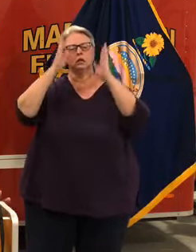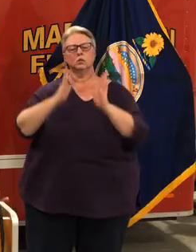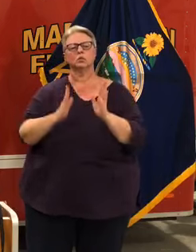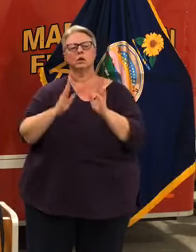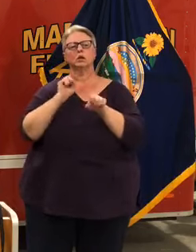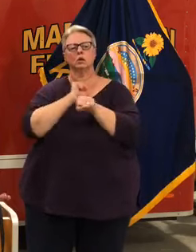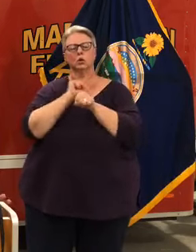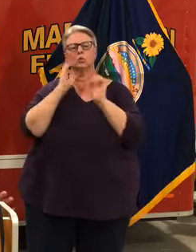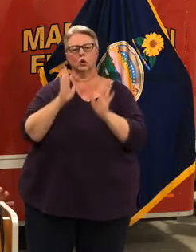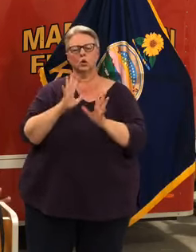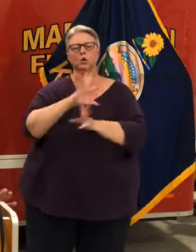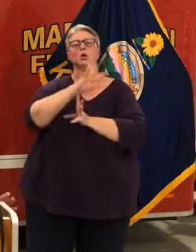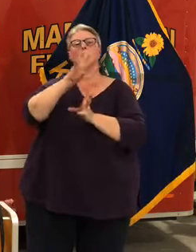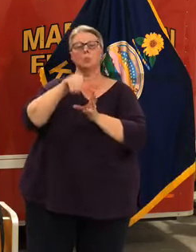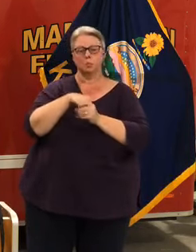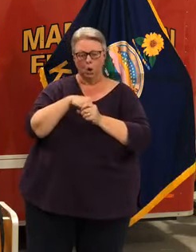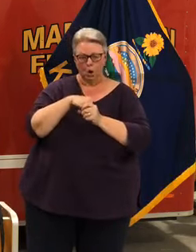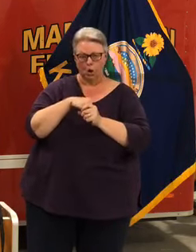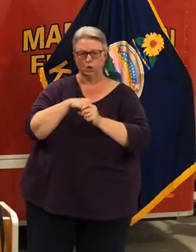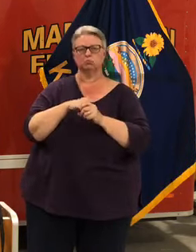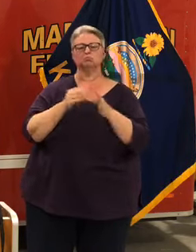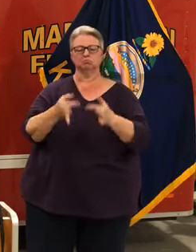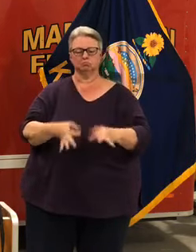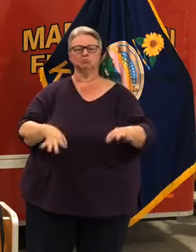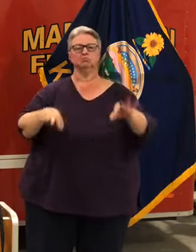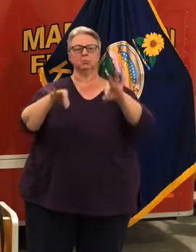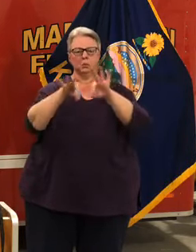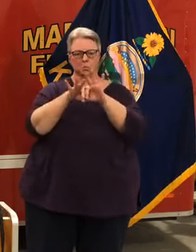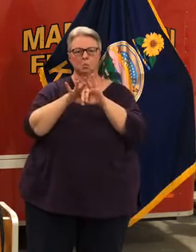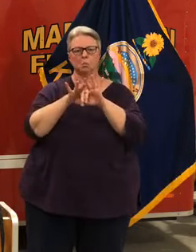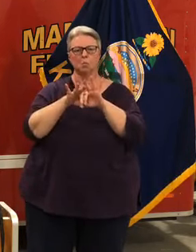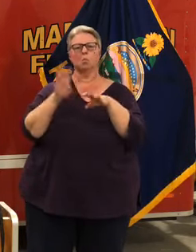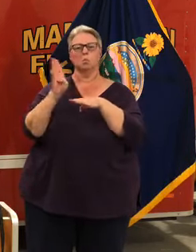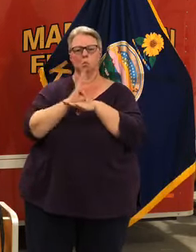contractors are part of the essential functions that are exempt.